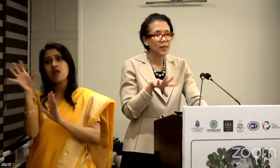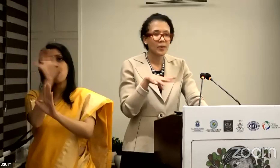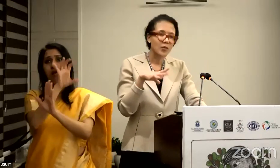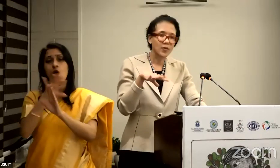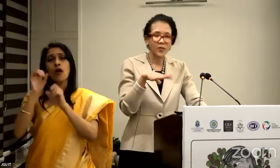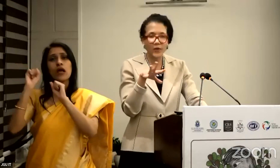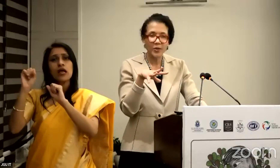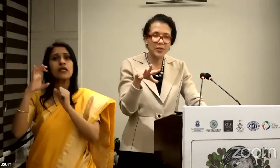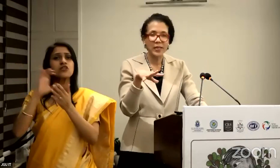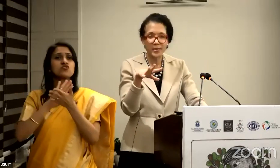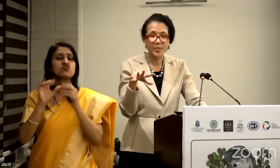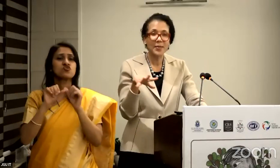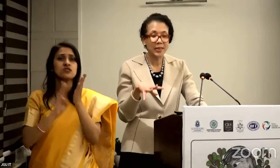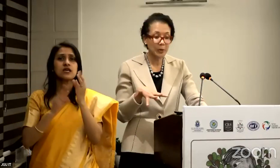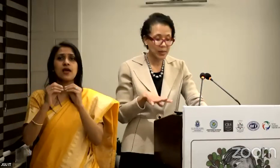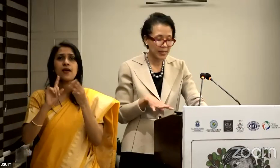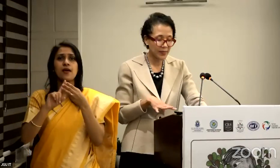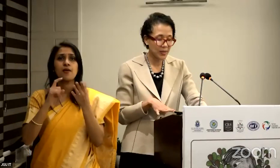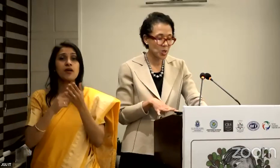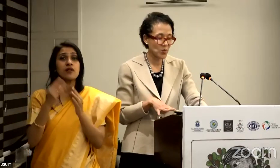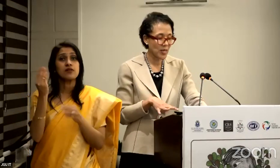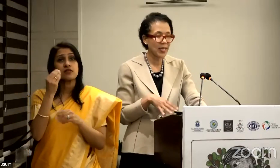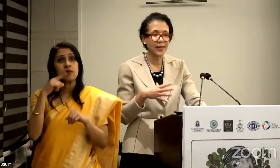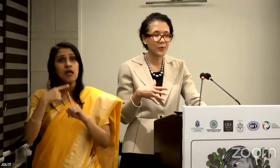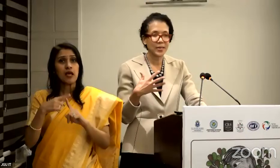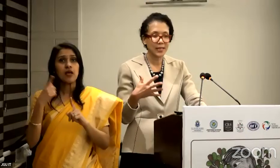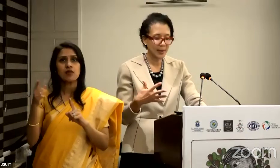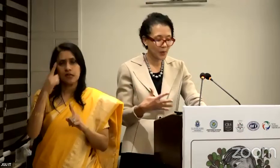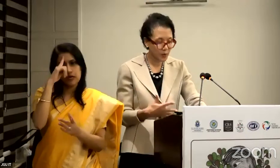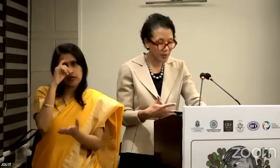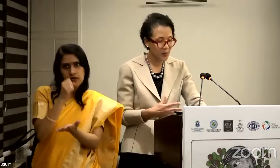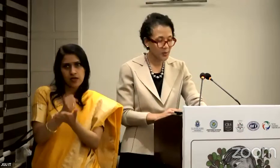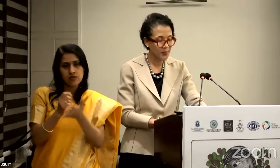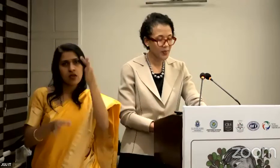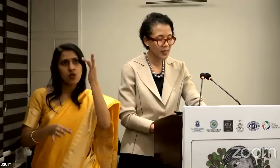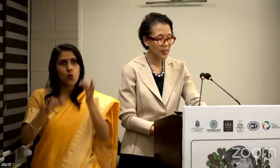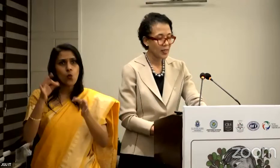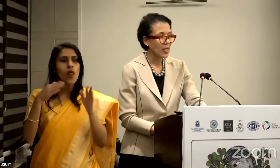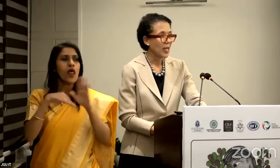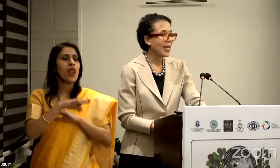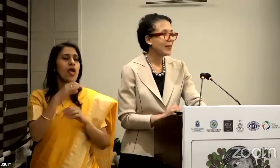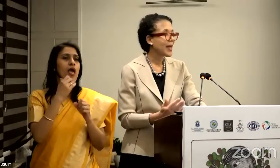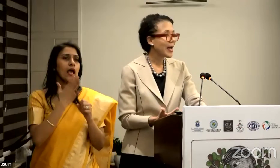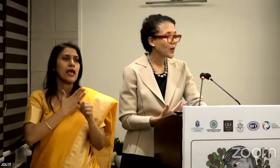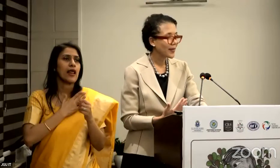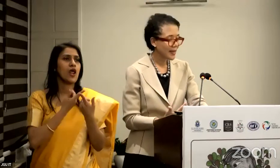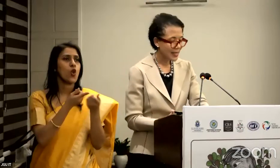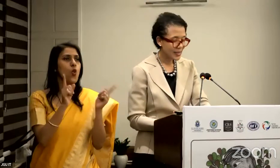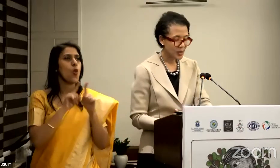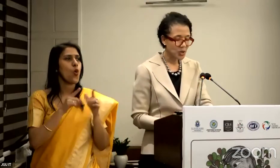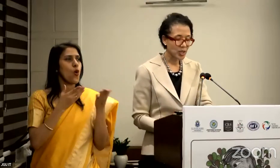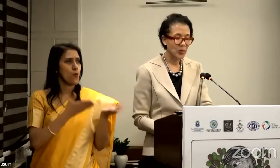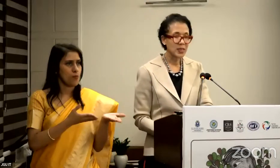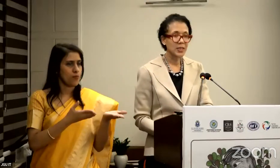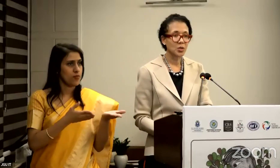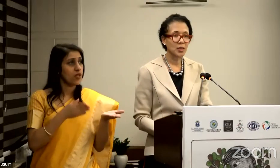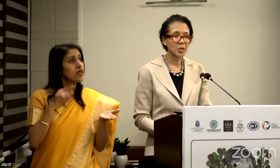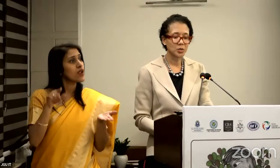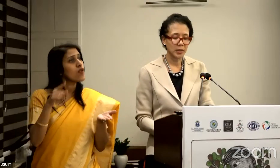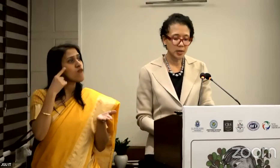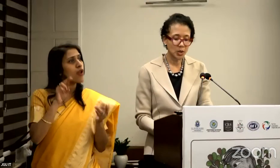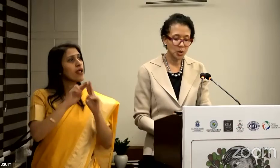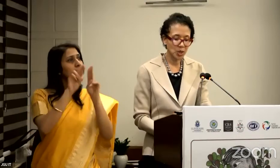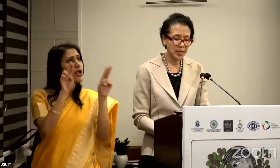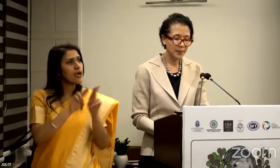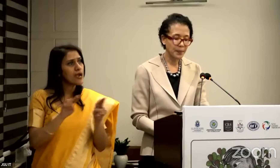chamber, both figuratively and sometimes literally, of decision-making that was nicknamed the Green Room. And in that way, the GATT WTO as an